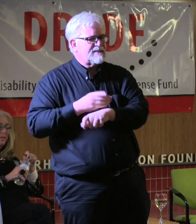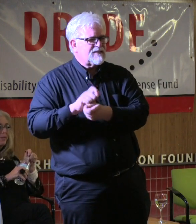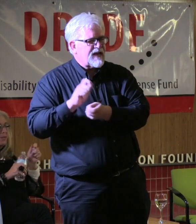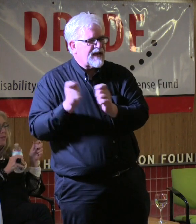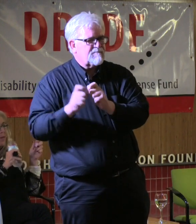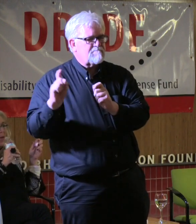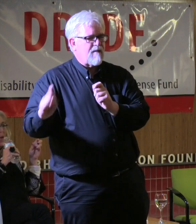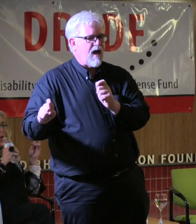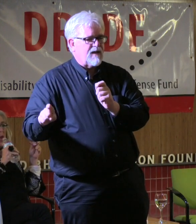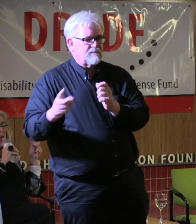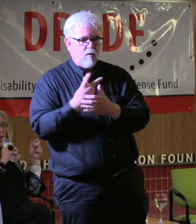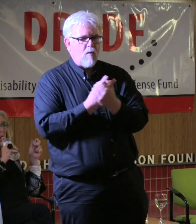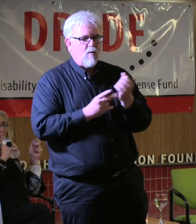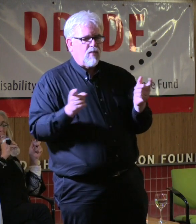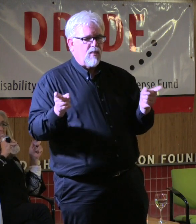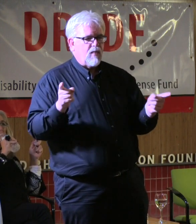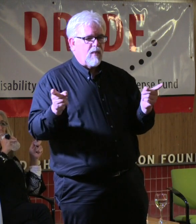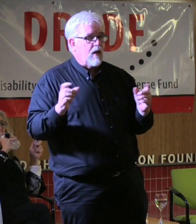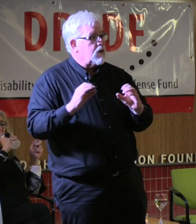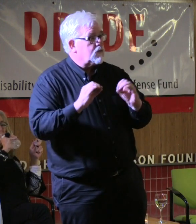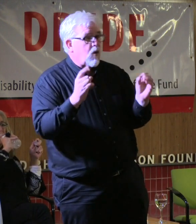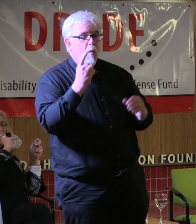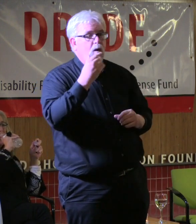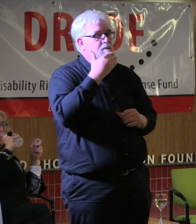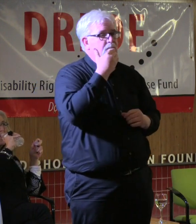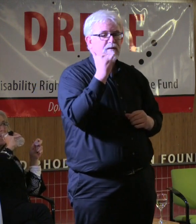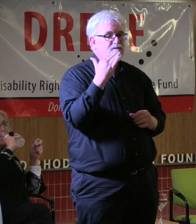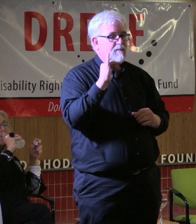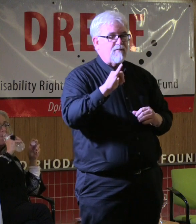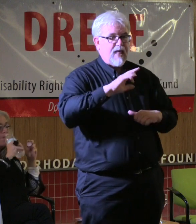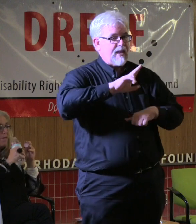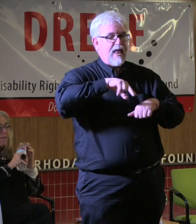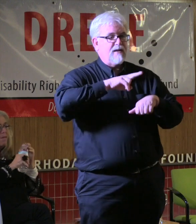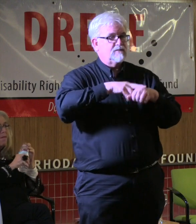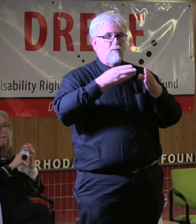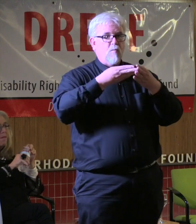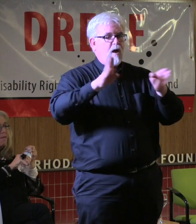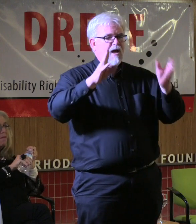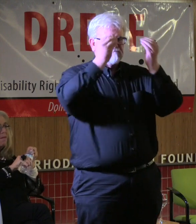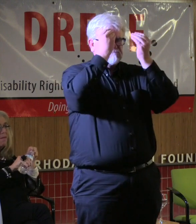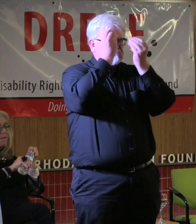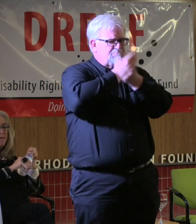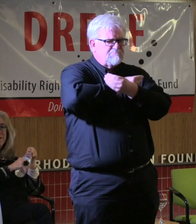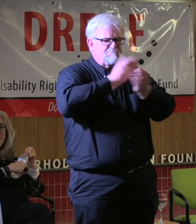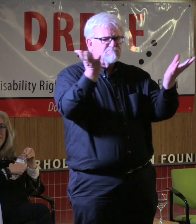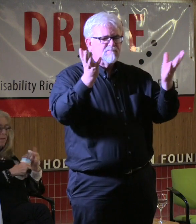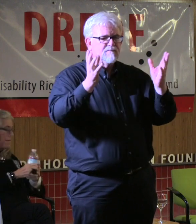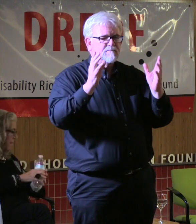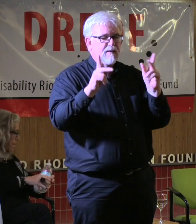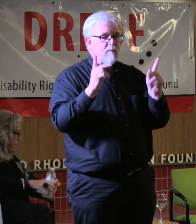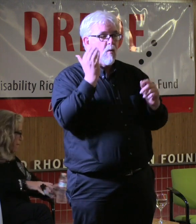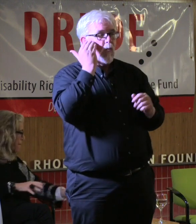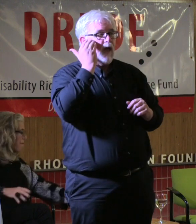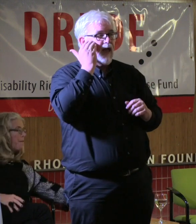change. And there's no one who does a better job of that nationally and getting people aware and alert